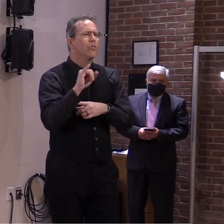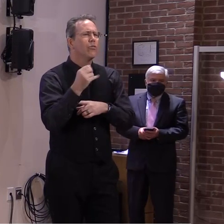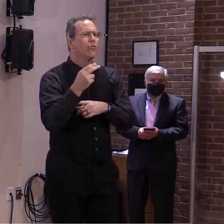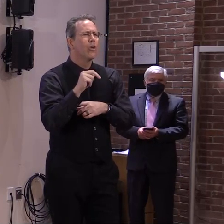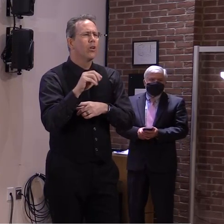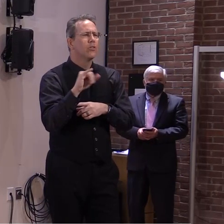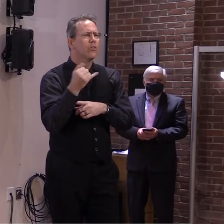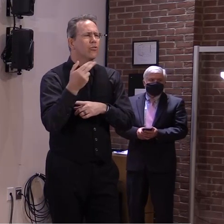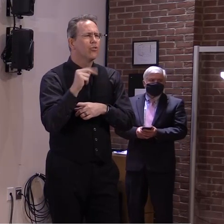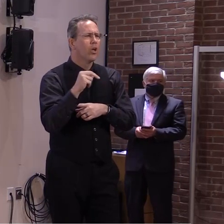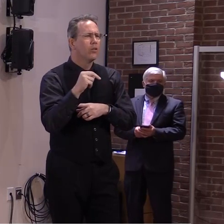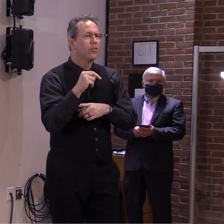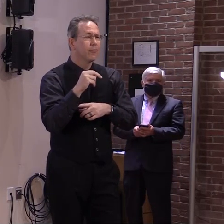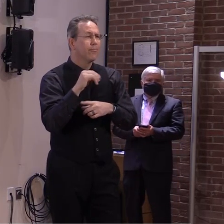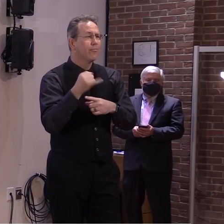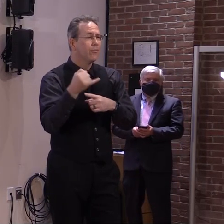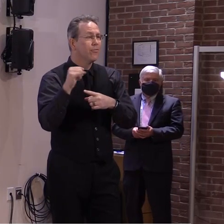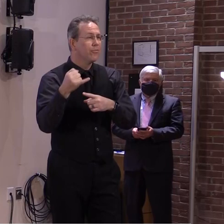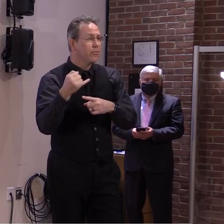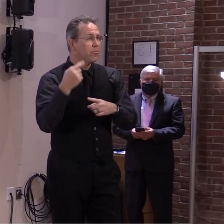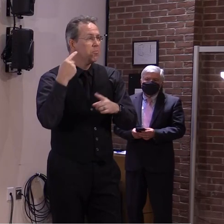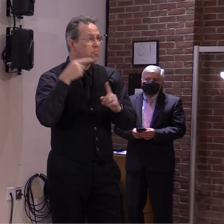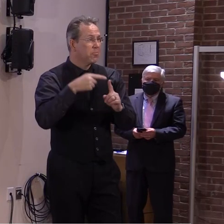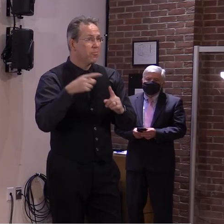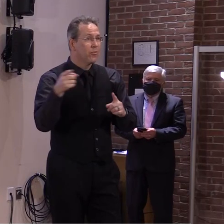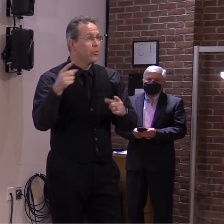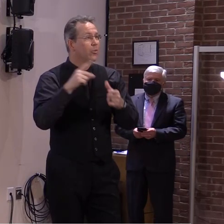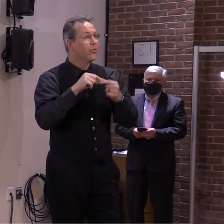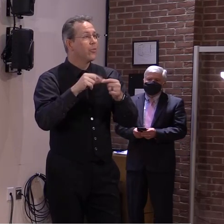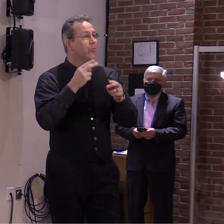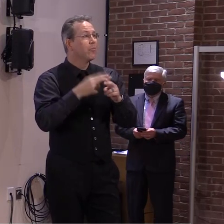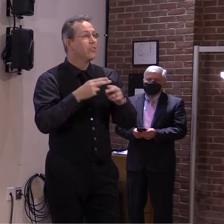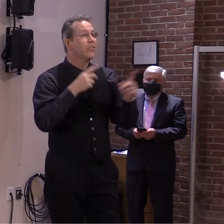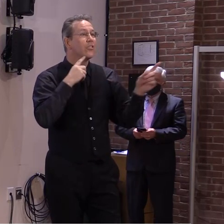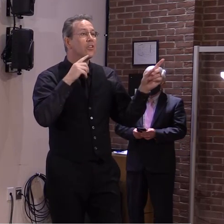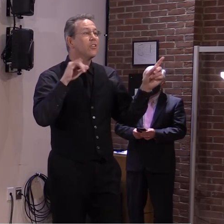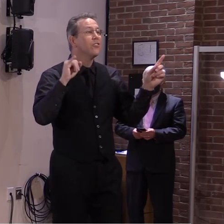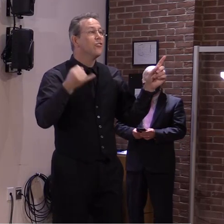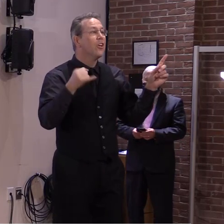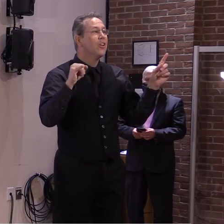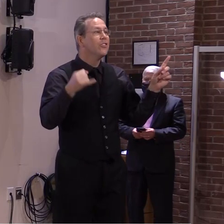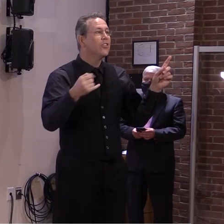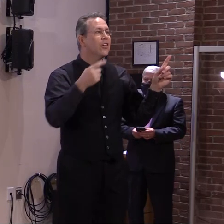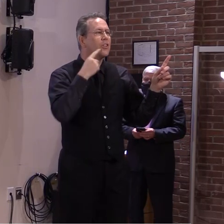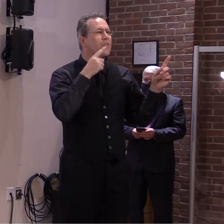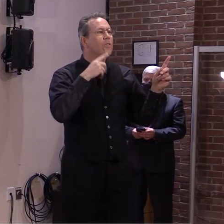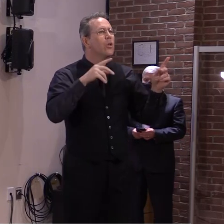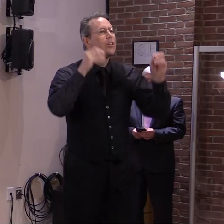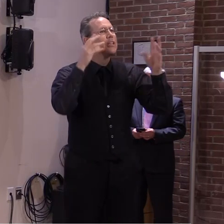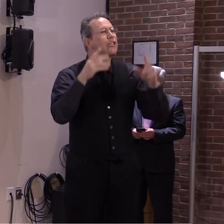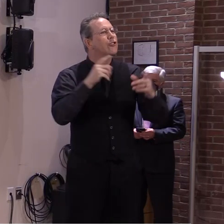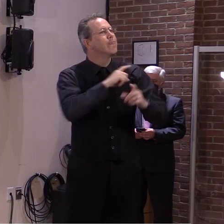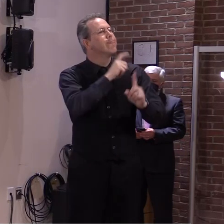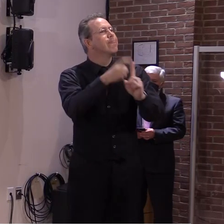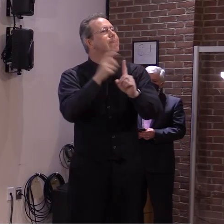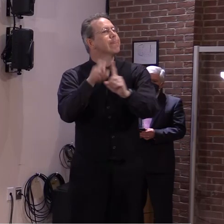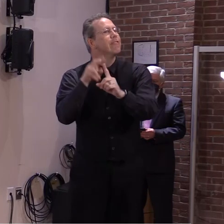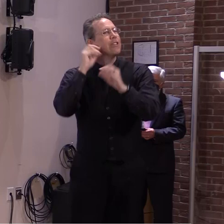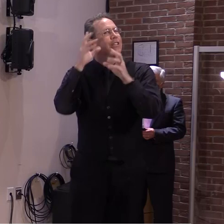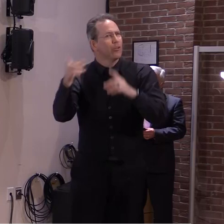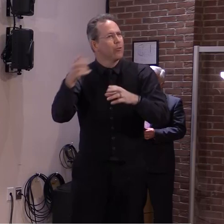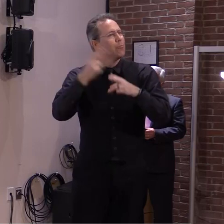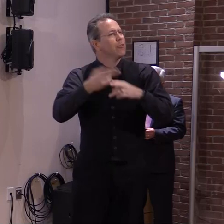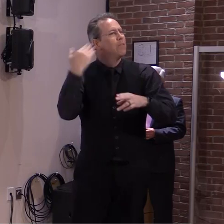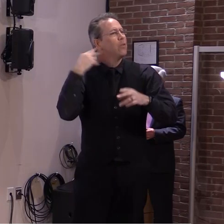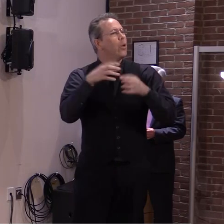when they got it, because the messaging here at the briefings was that vaccine was being set aside for teachers. If there are folks out there who, for medical